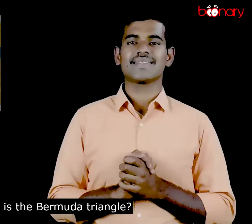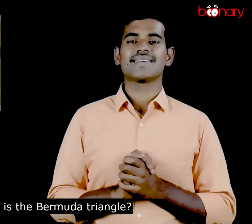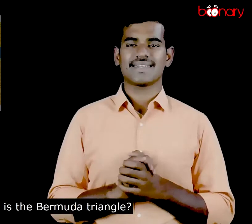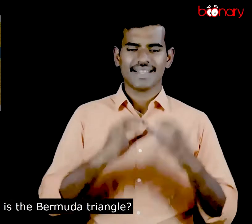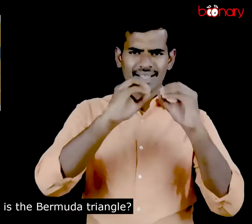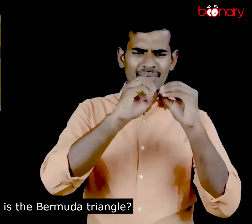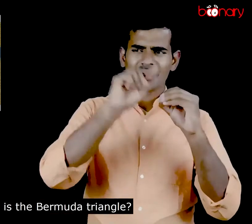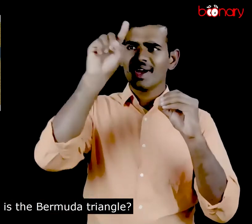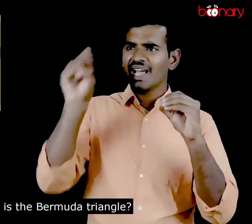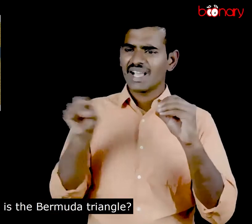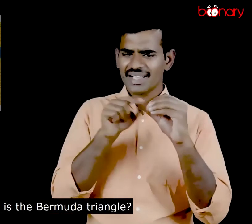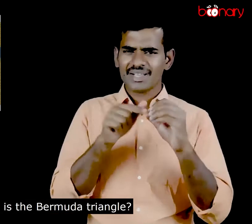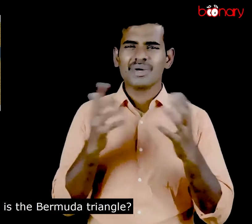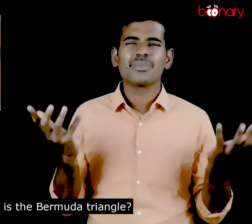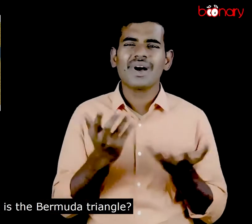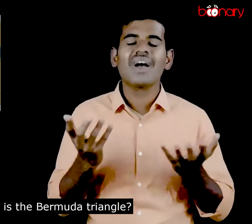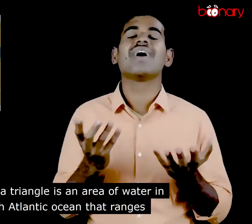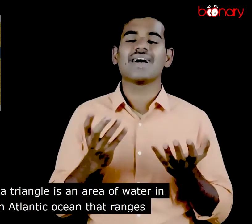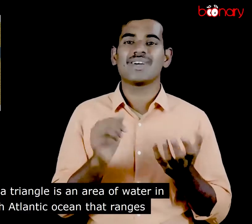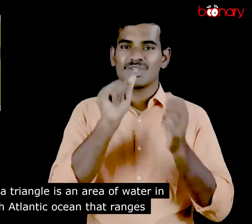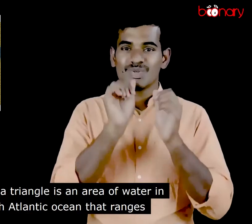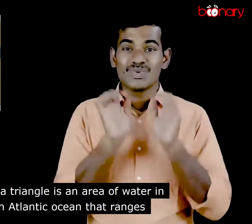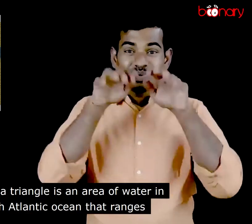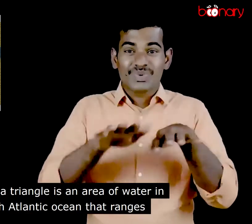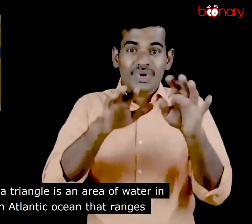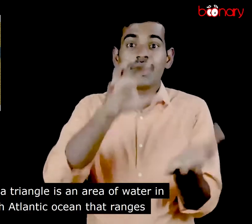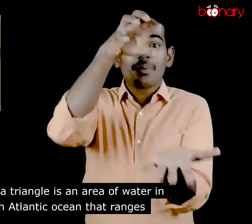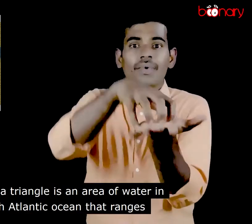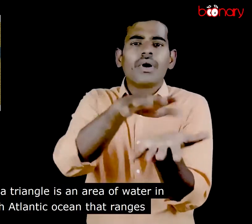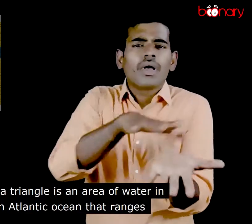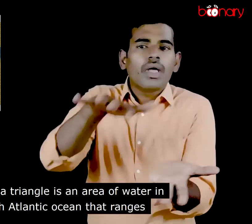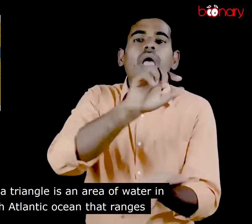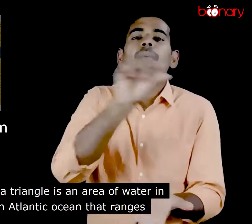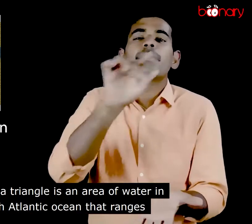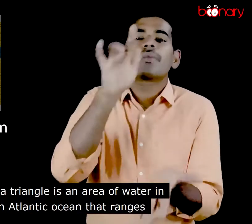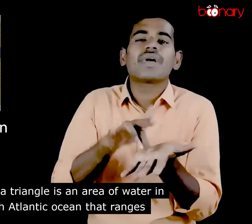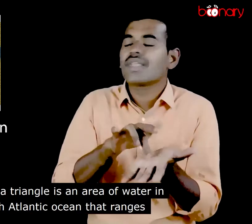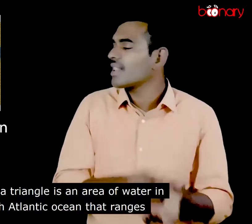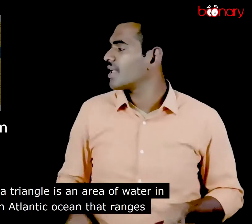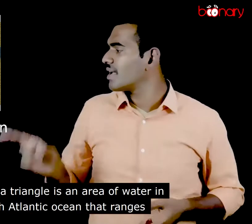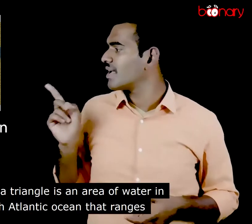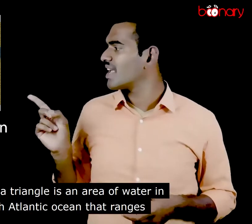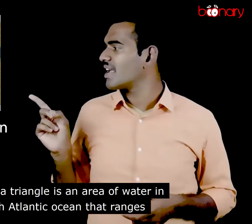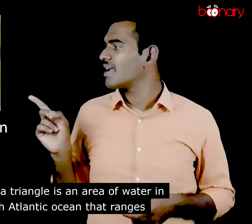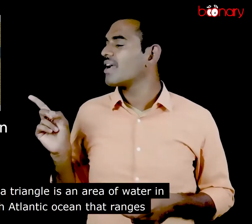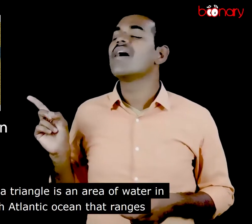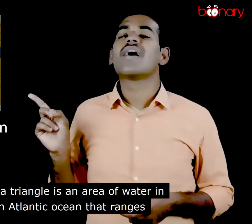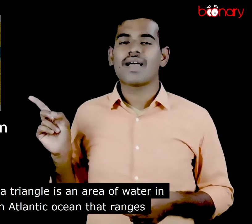What is the Bermuda Triangle? The Bermuda Triangle is an area of water in the